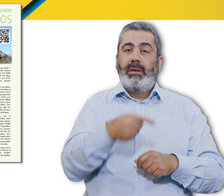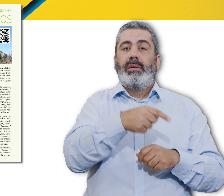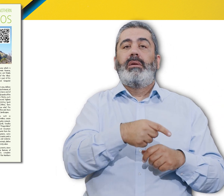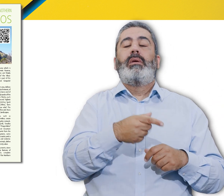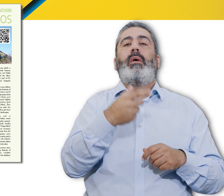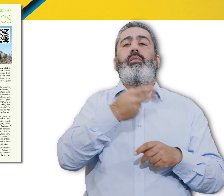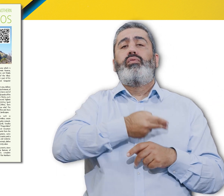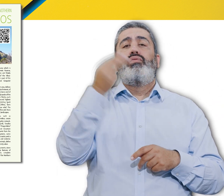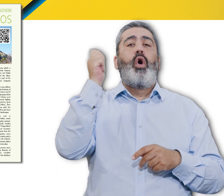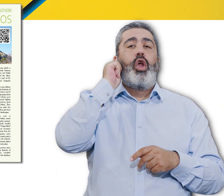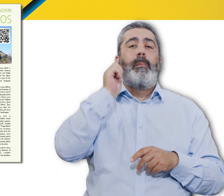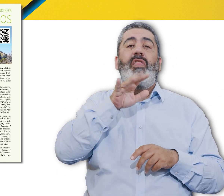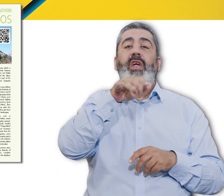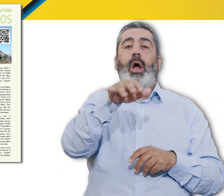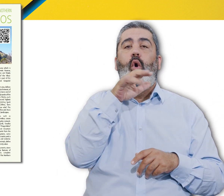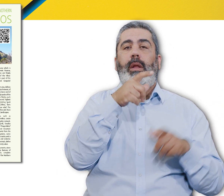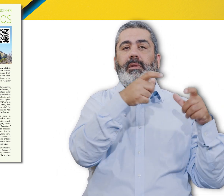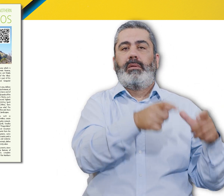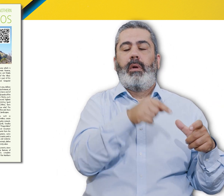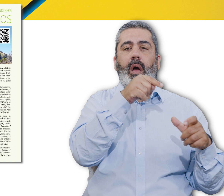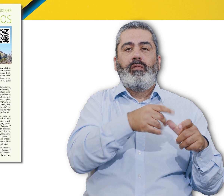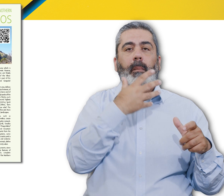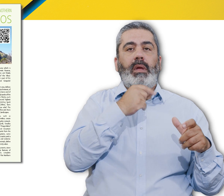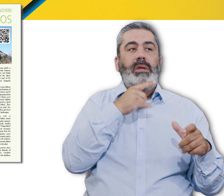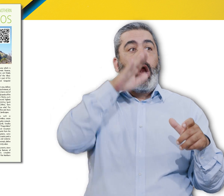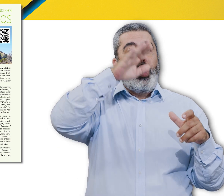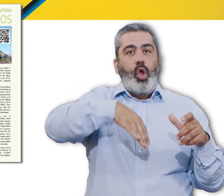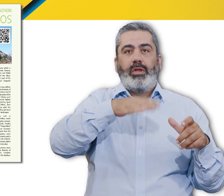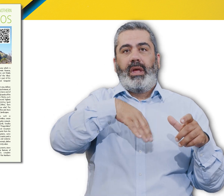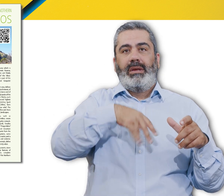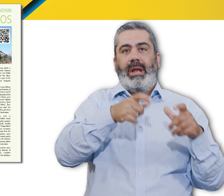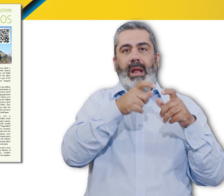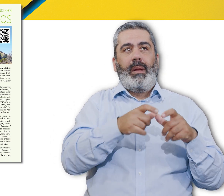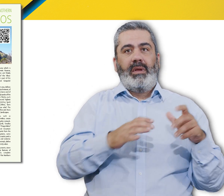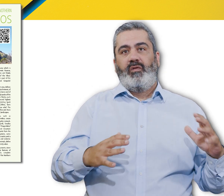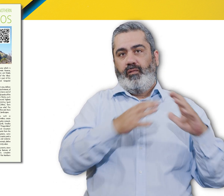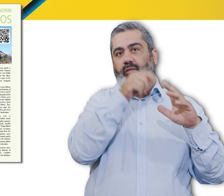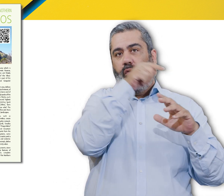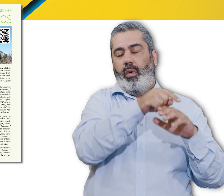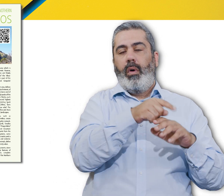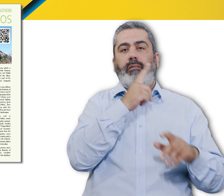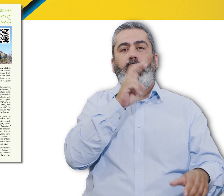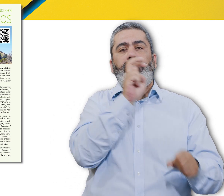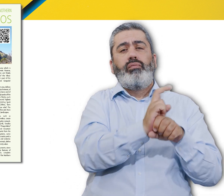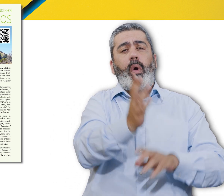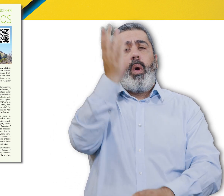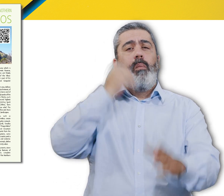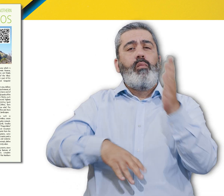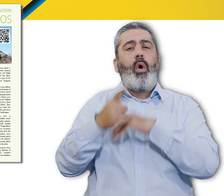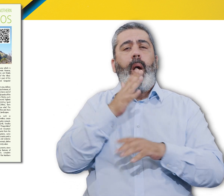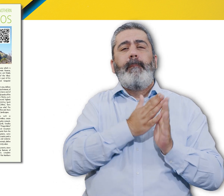of Timfa, Smolaika and Flekias, known as Dragon Lakes, mark the southernmost mountain lakes of Europe, remnants from the Ice